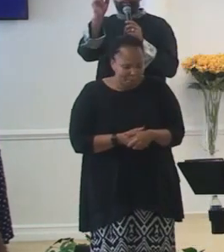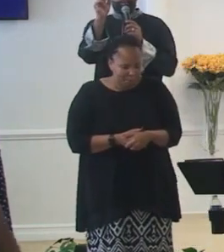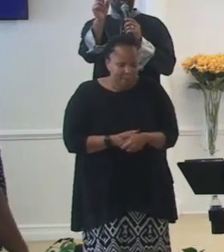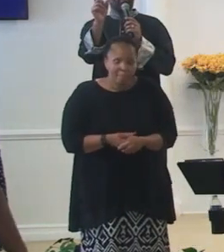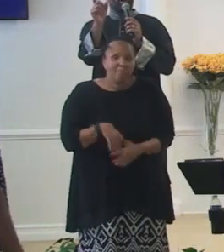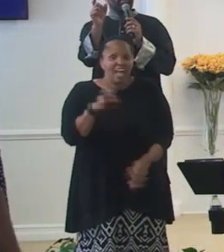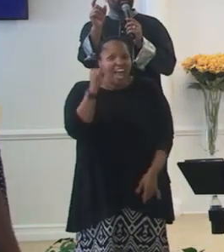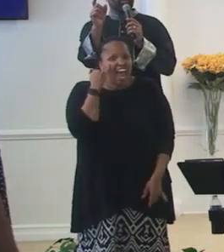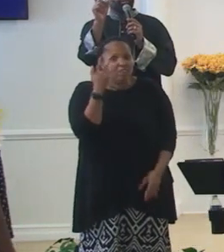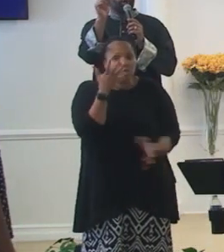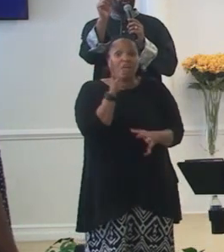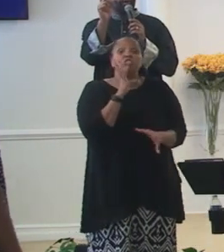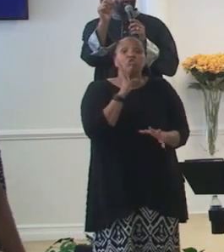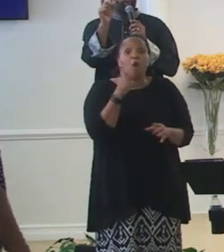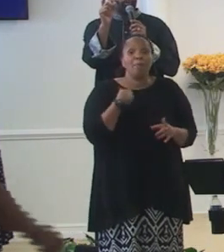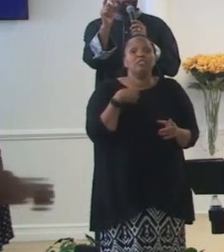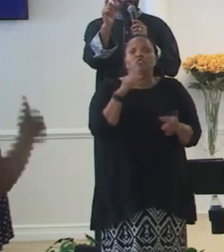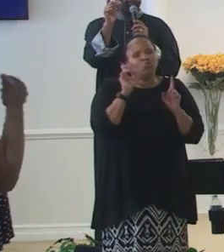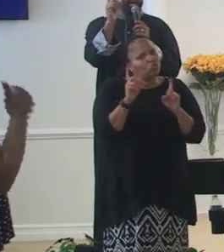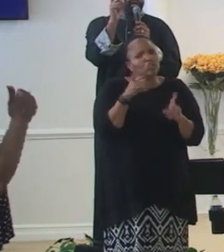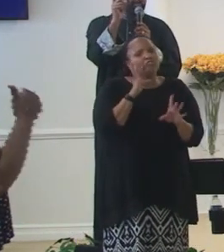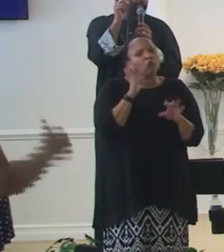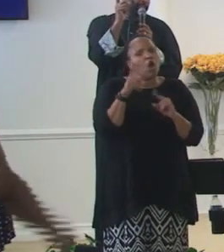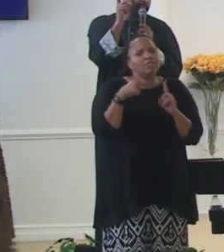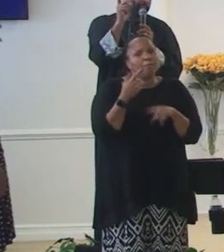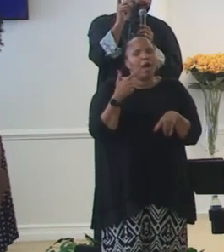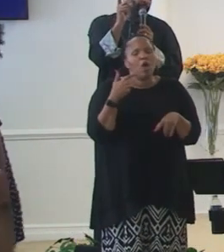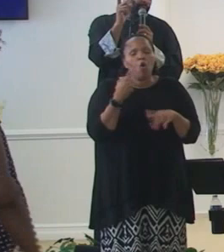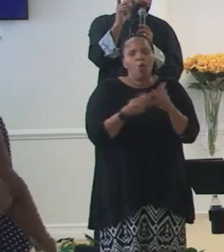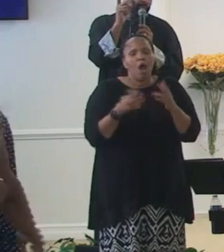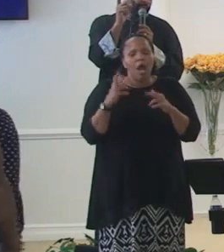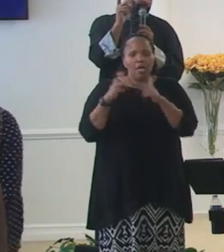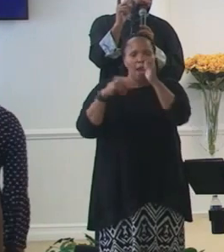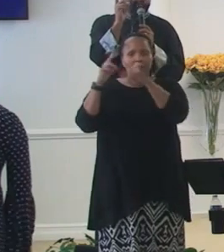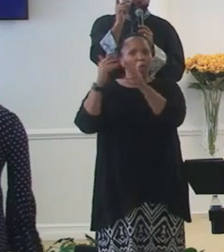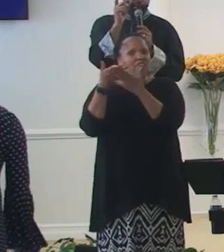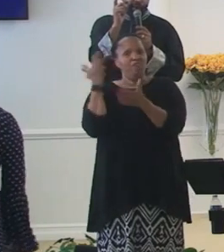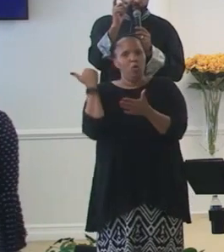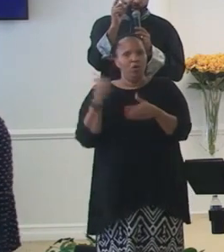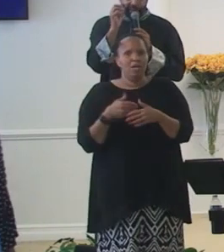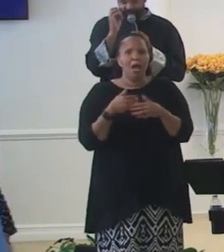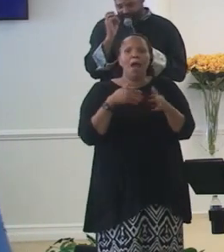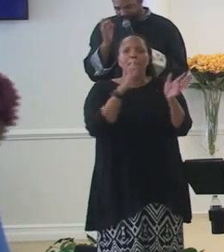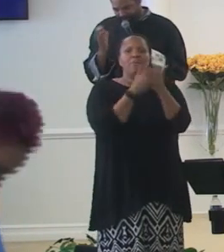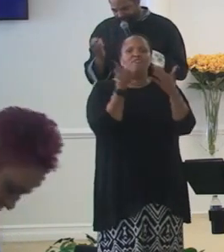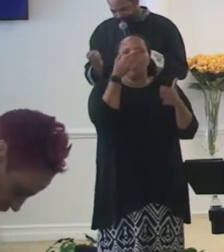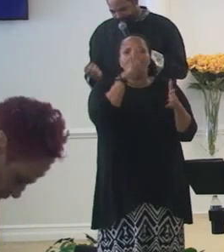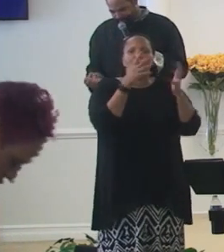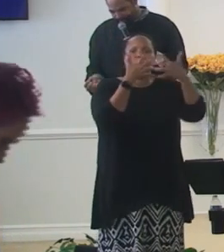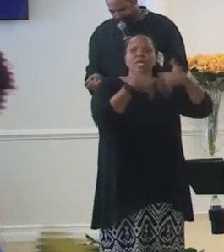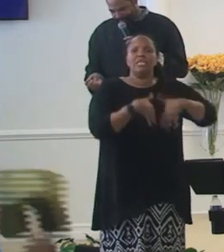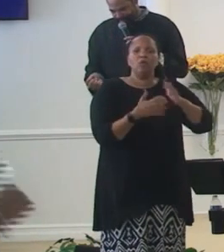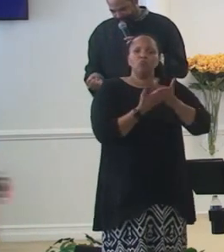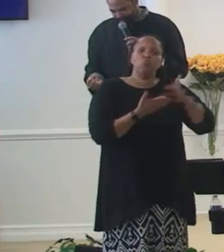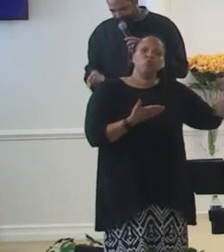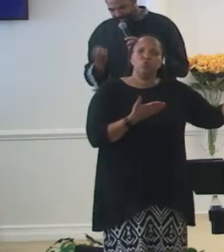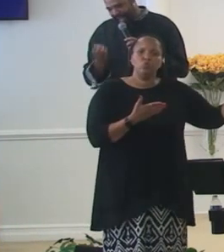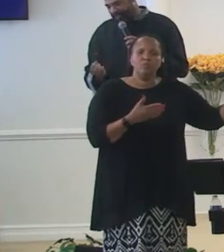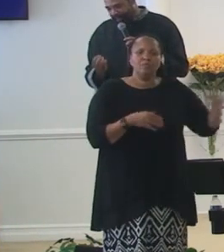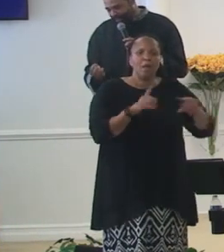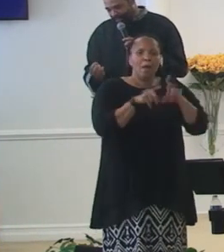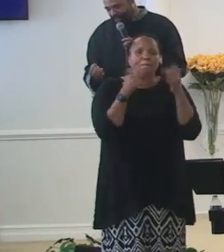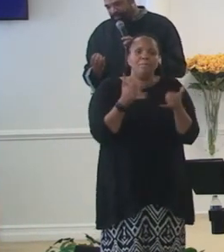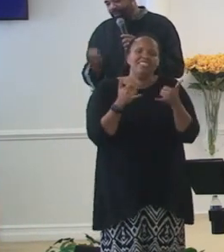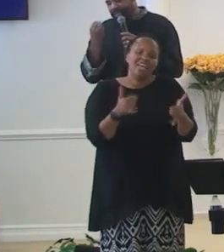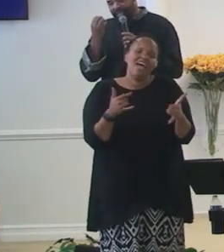If you was going to talk about me, you should have talked about what was already up before he brought it down. But